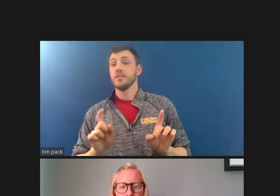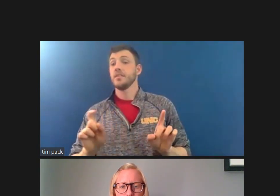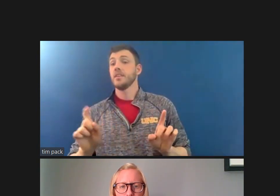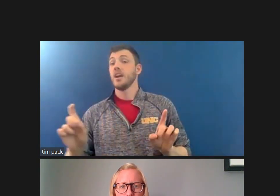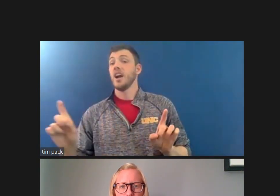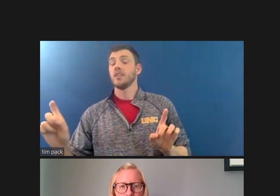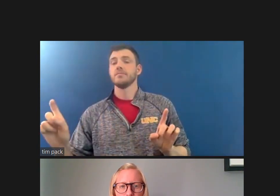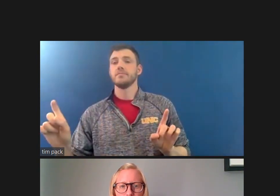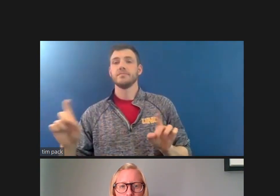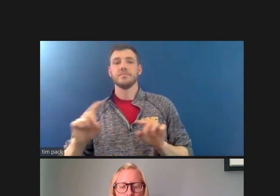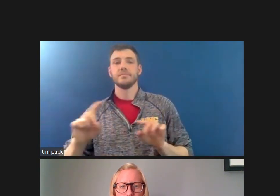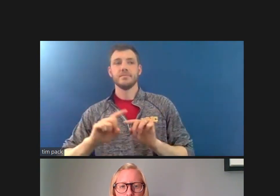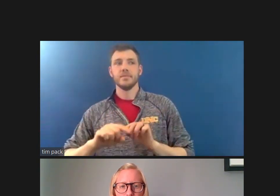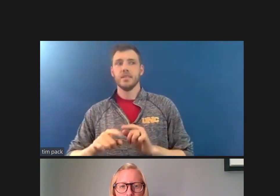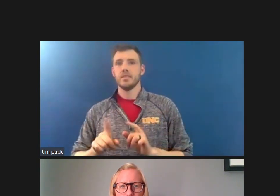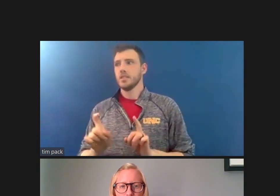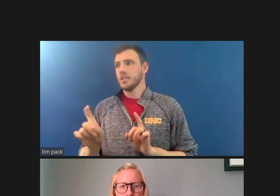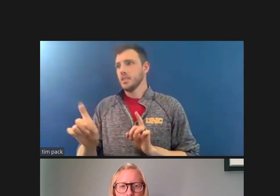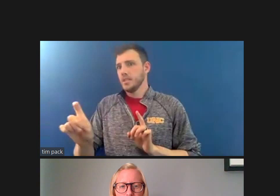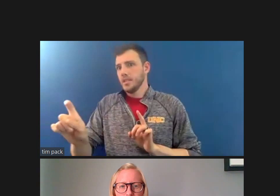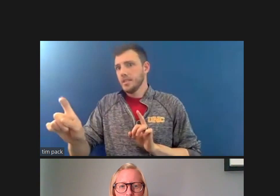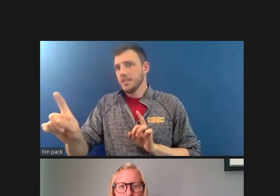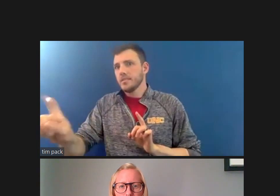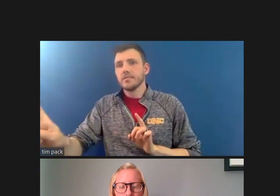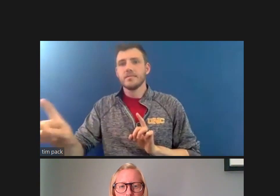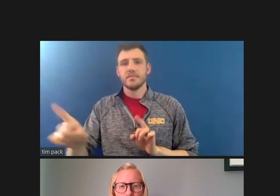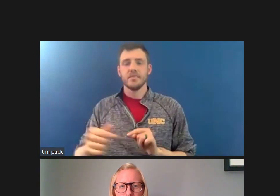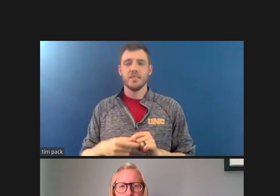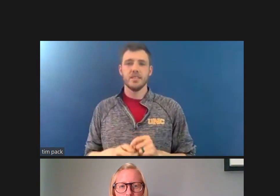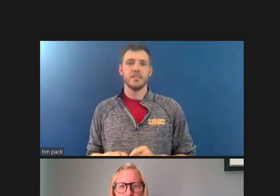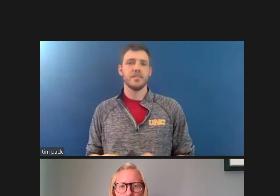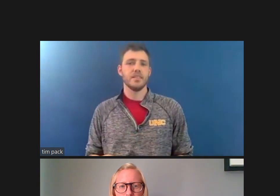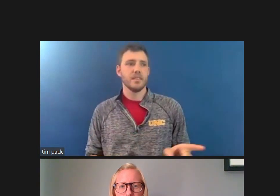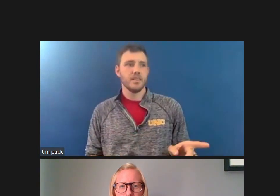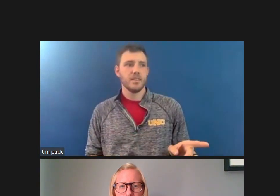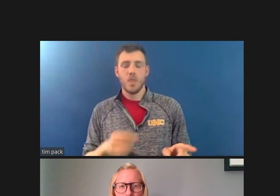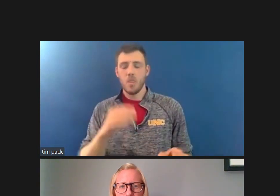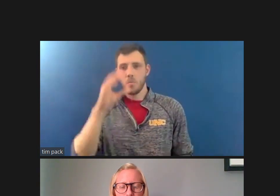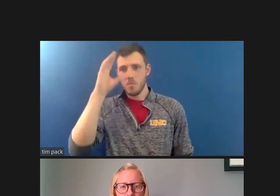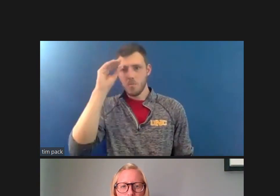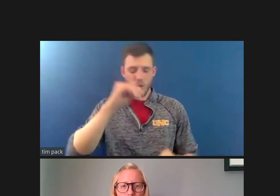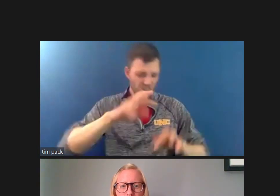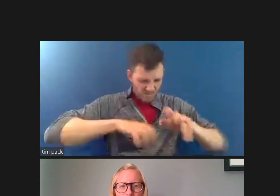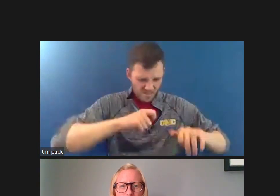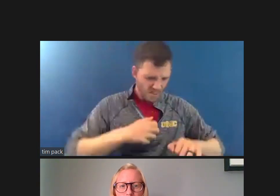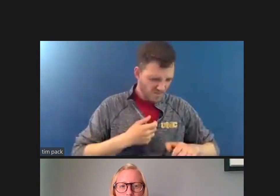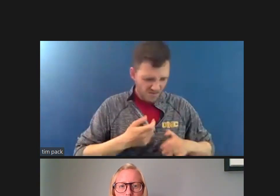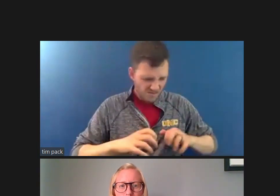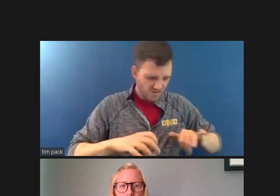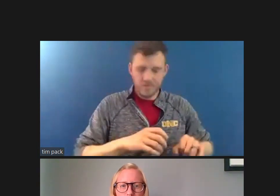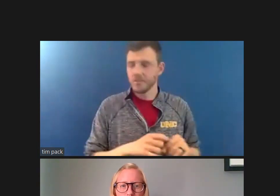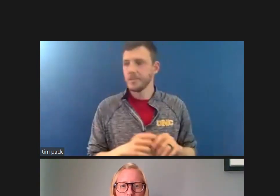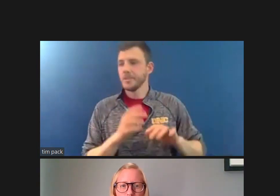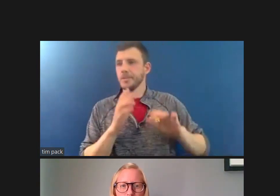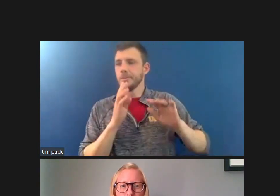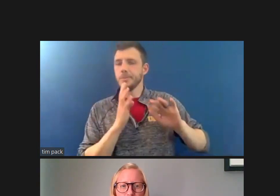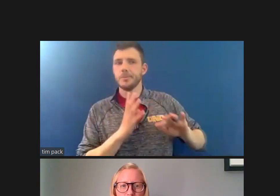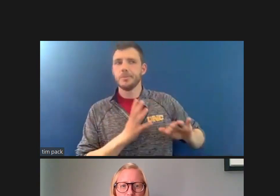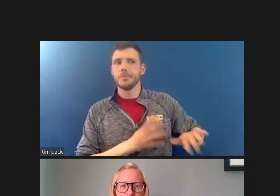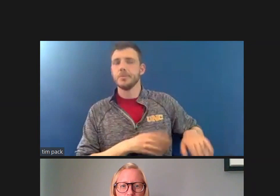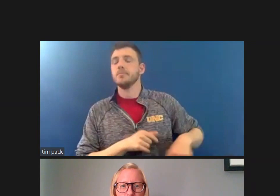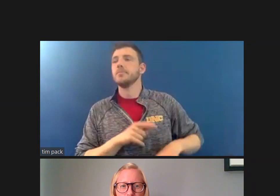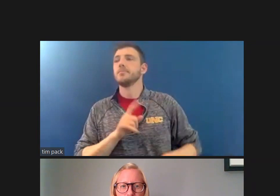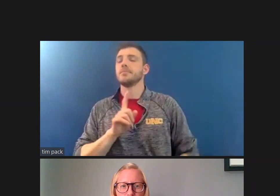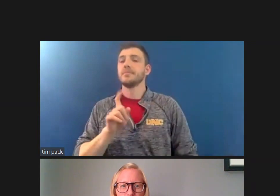fat boy's grunts were behind him, and he was hurrying toward the screen that still lay between him and the lagoon. He climbed over a broken